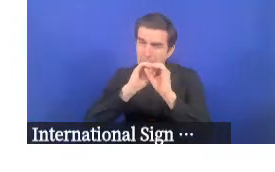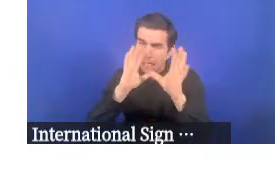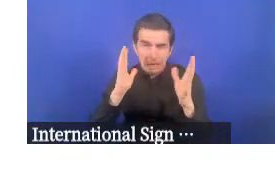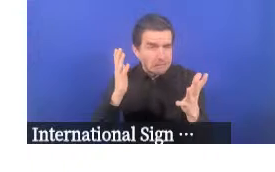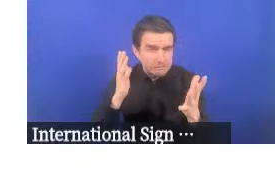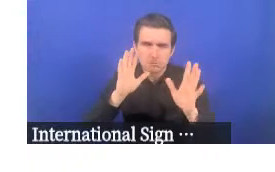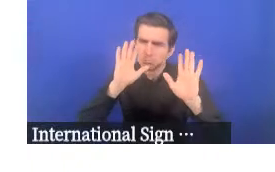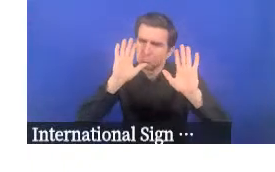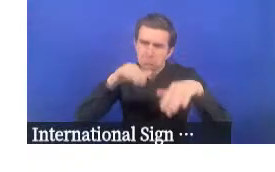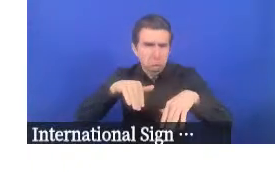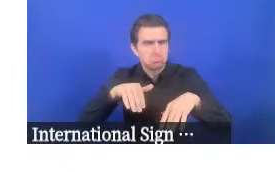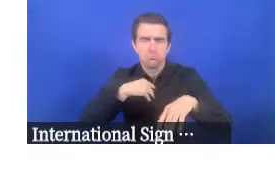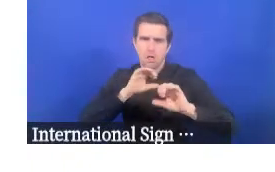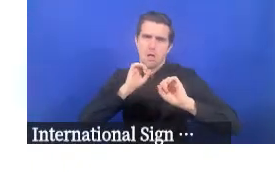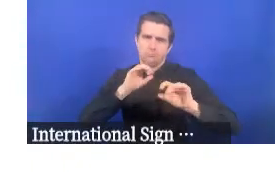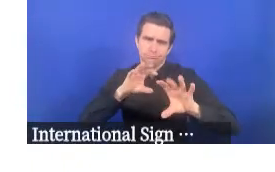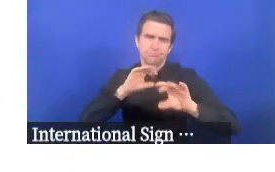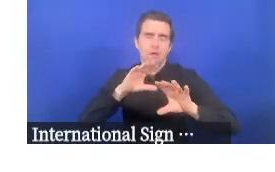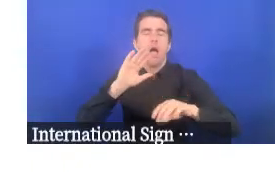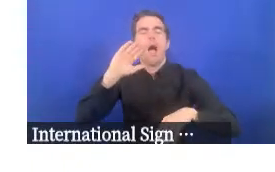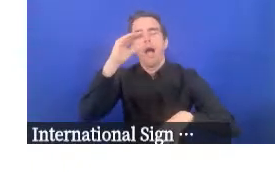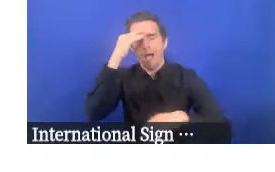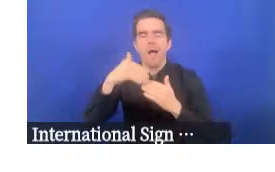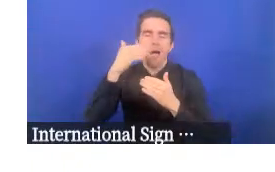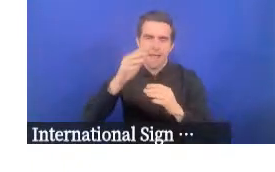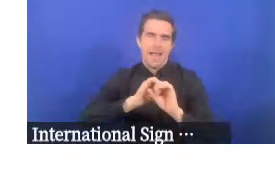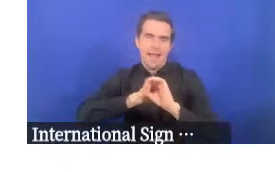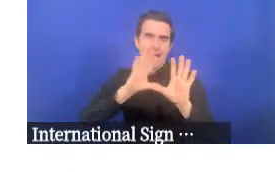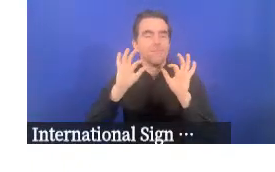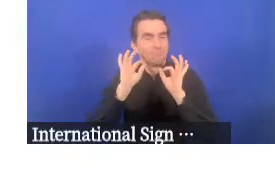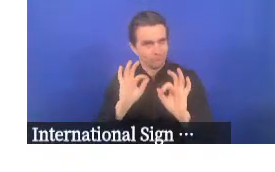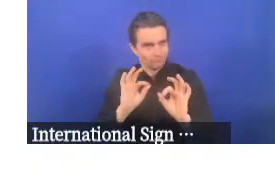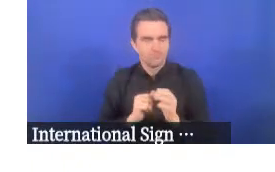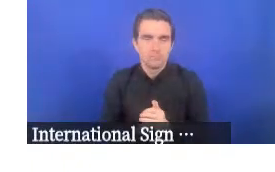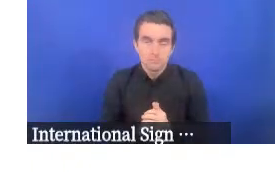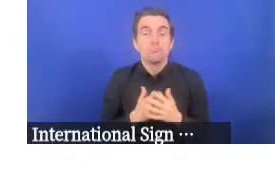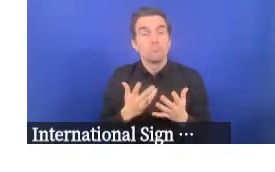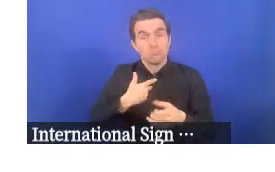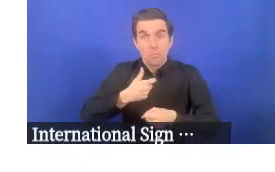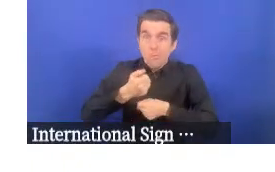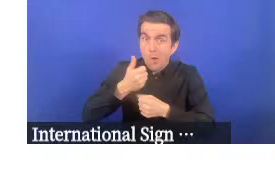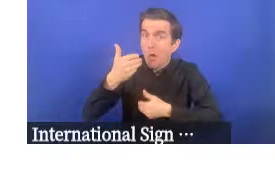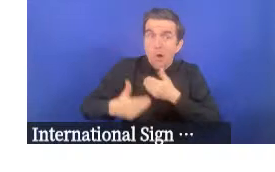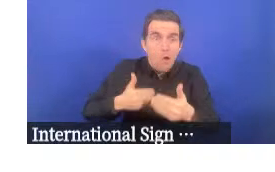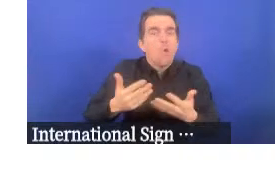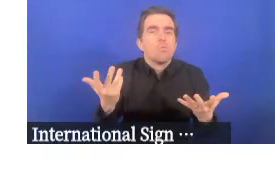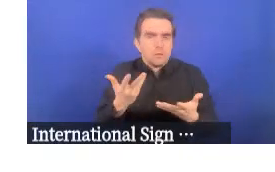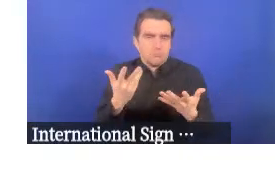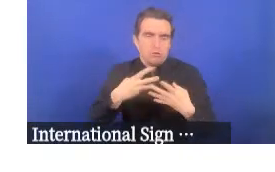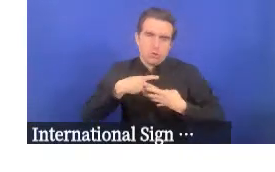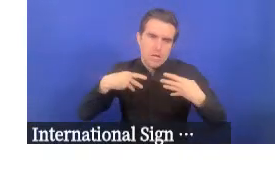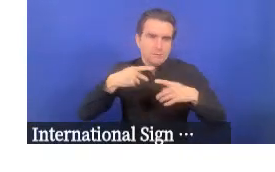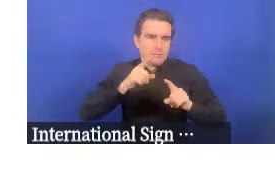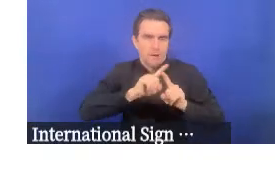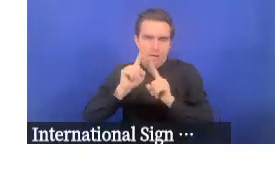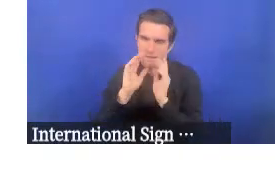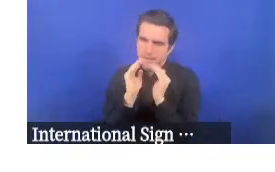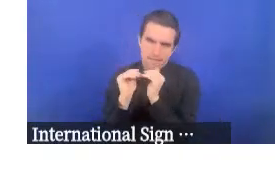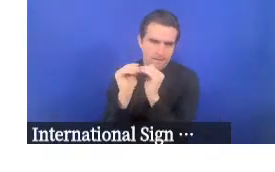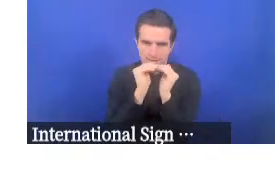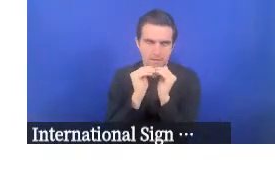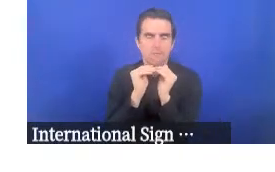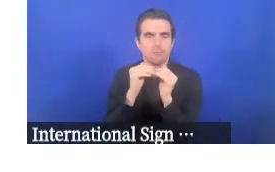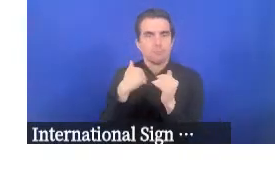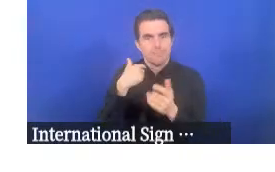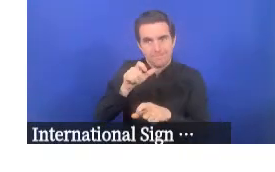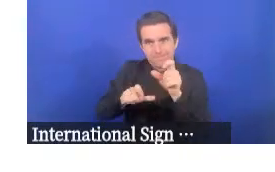equality in the public sector. We have here colleagues from the Brazil Ministry of Tourism and the Liberia National Tourism